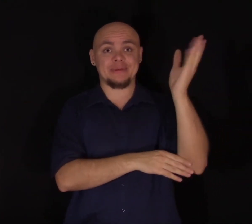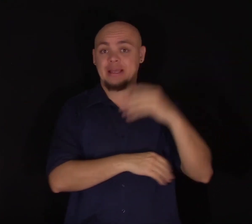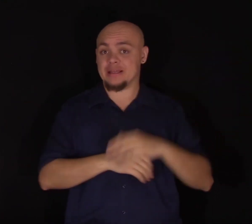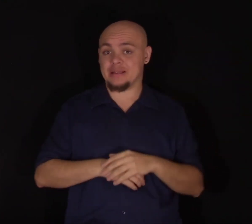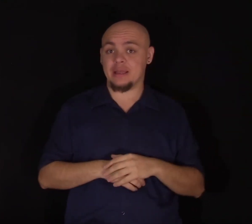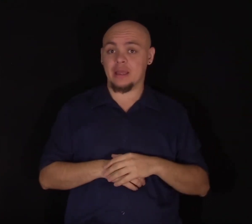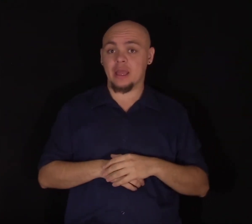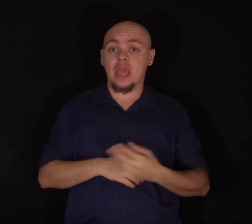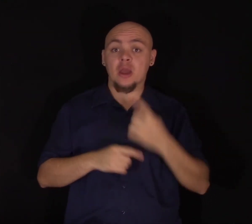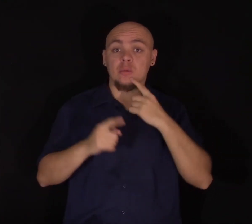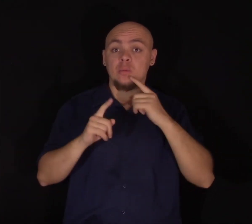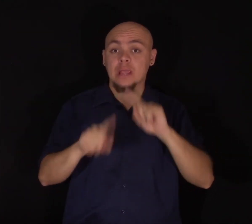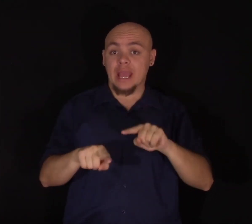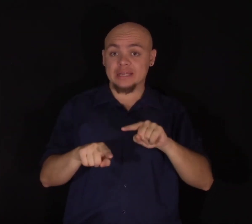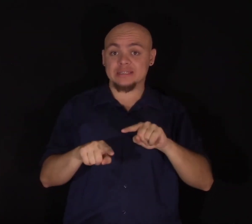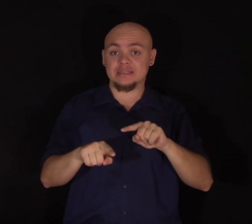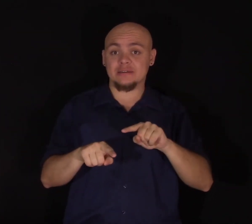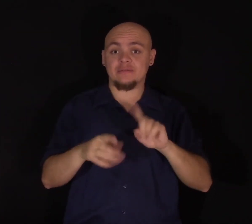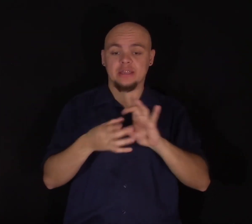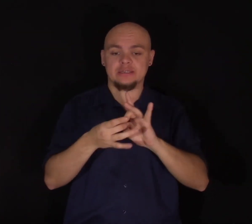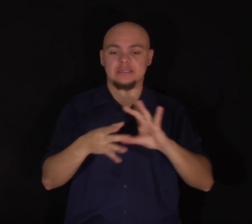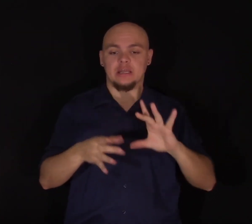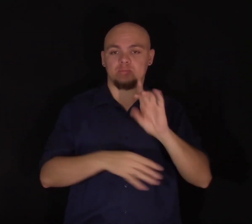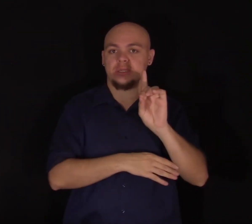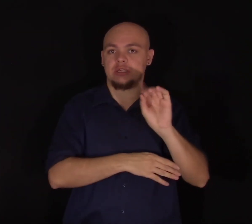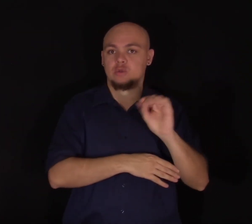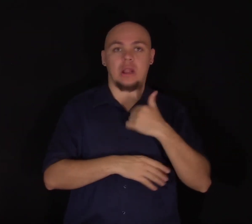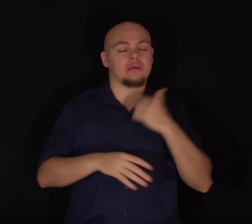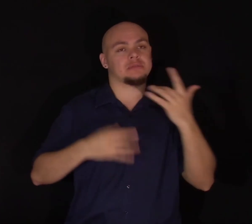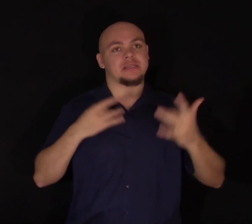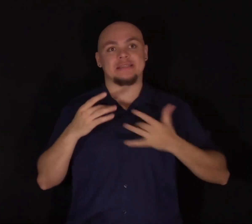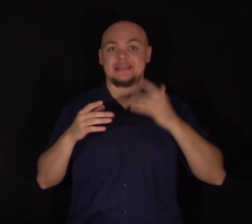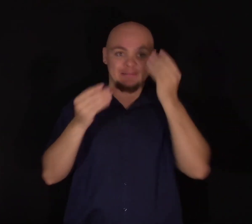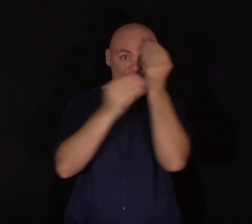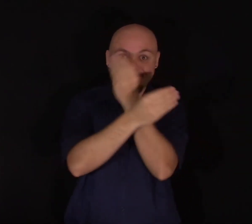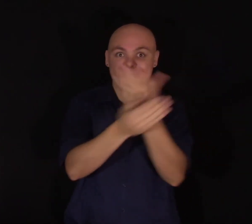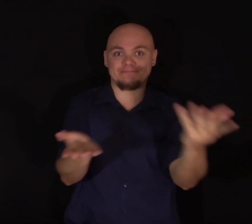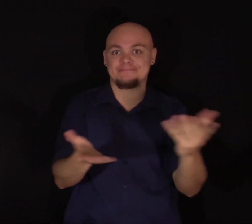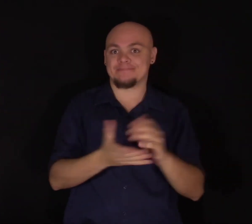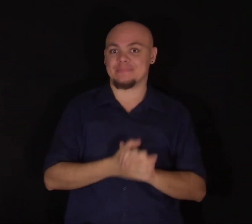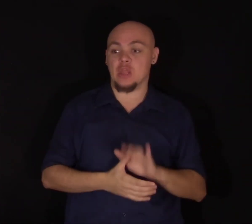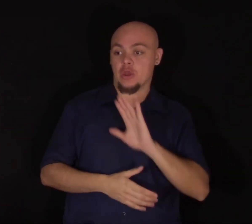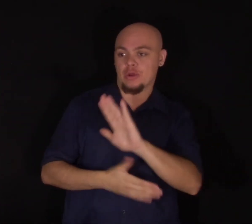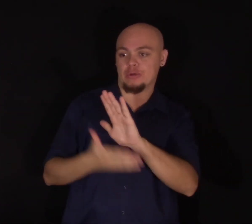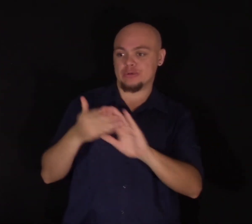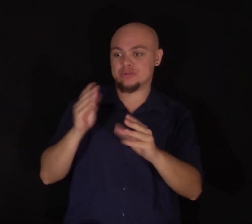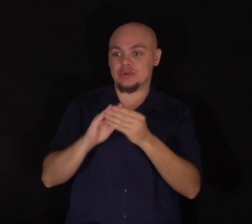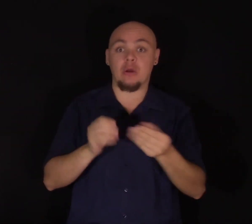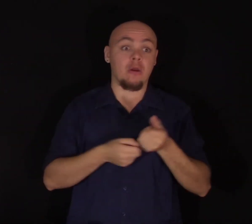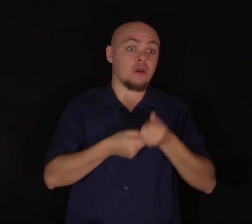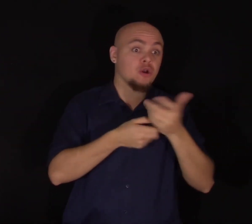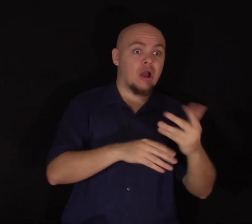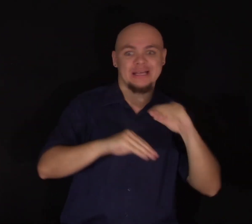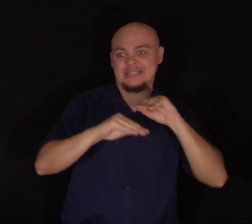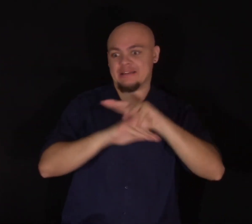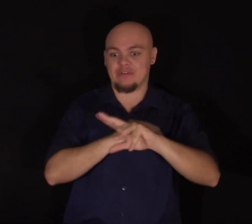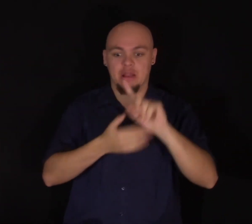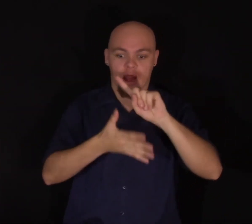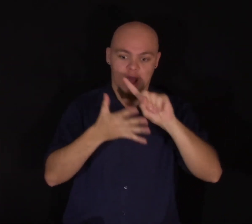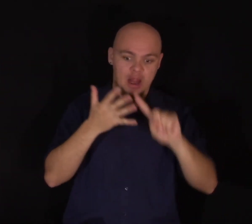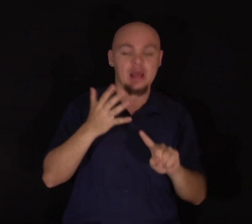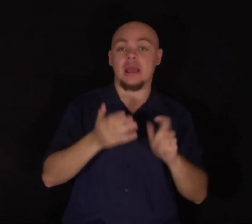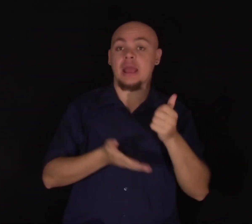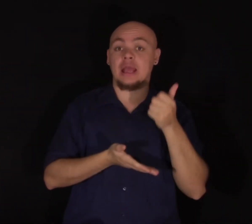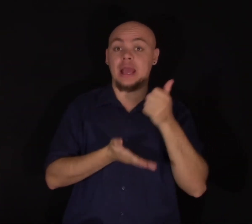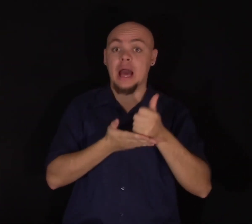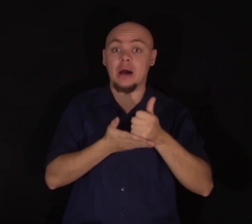reactive attachment disorder. I was excited to tell you about her story, cause and effect, and then getting